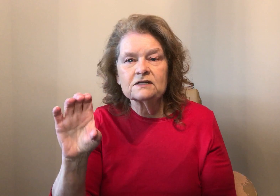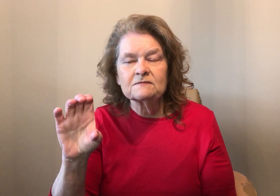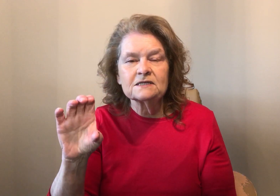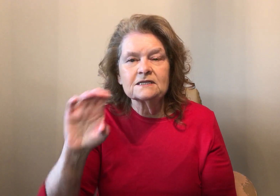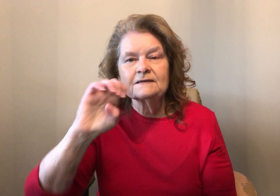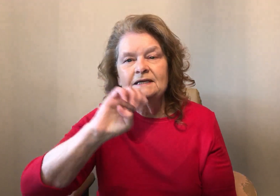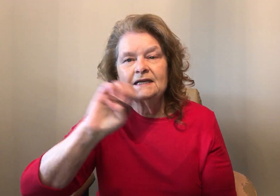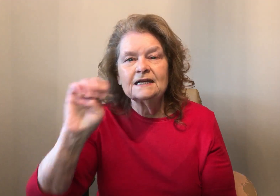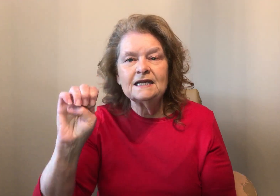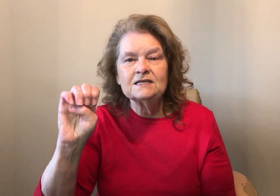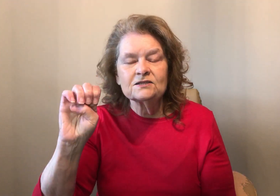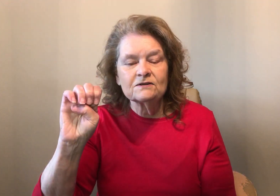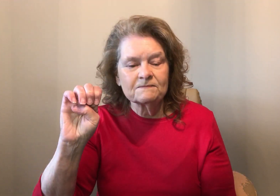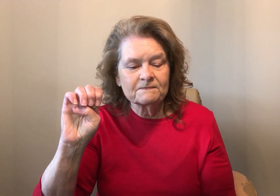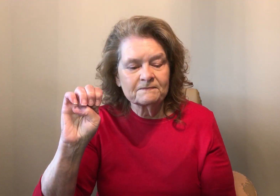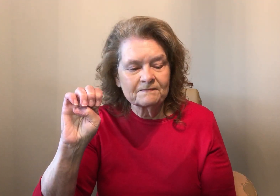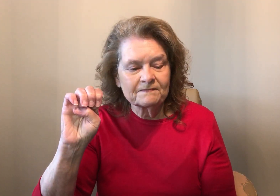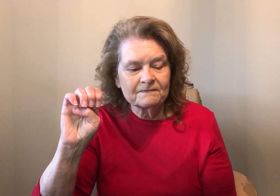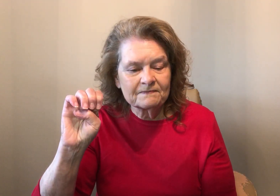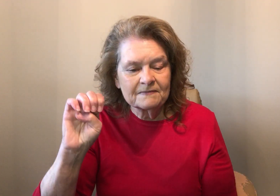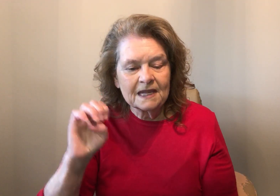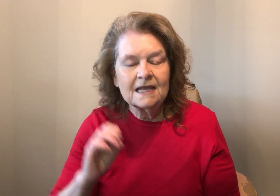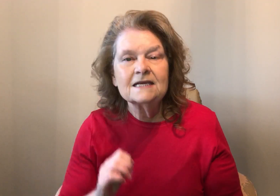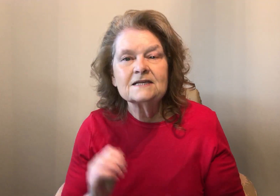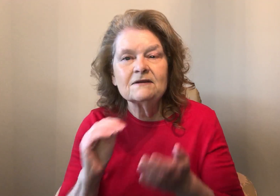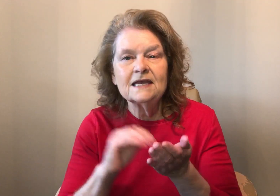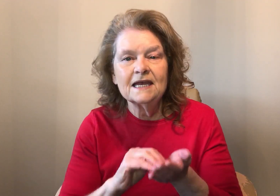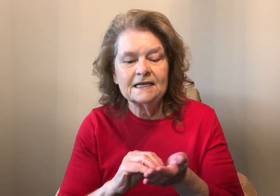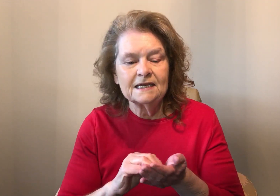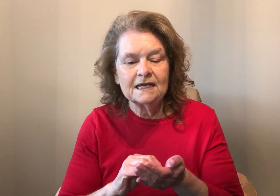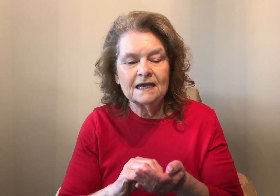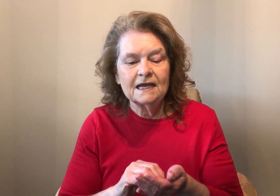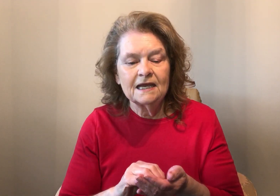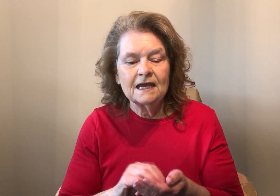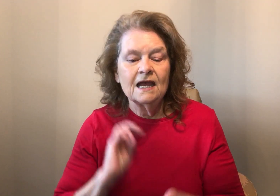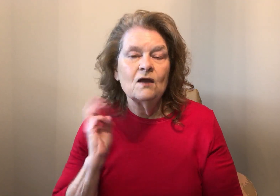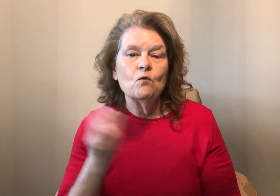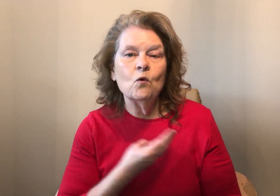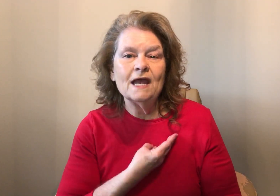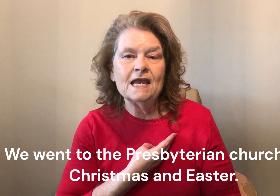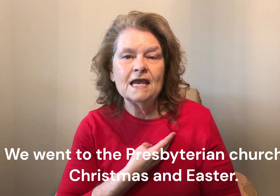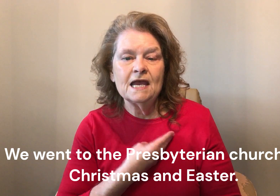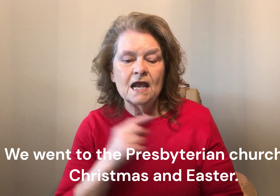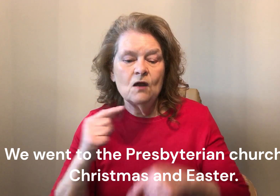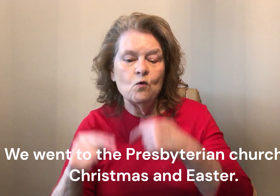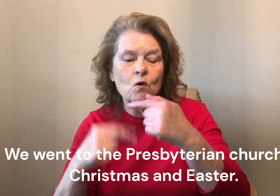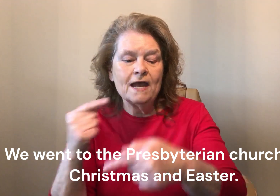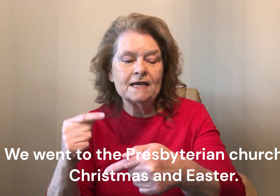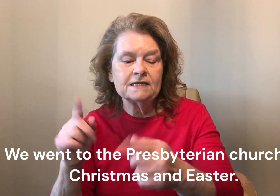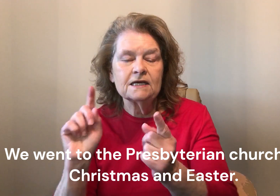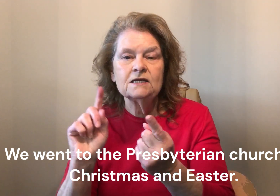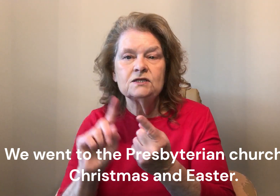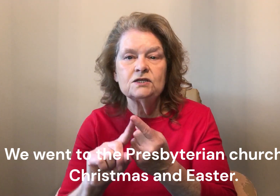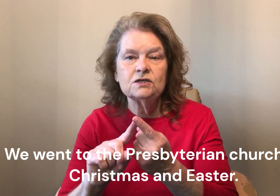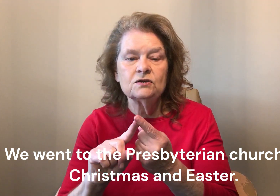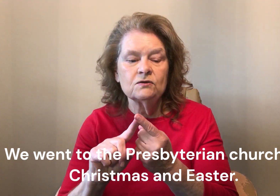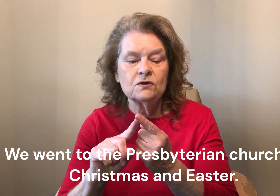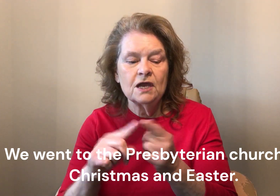Christmas. Easter. So again, we went to